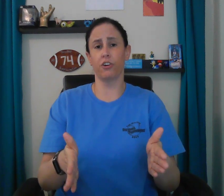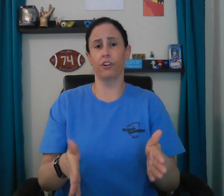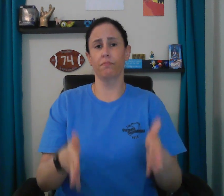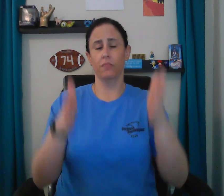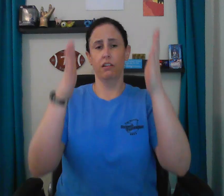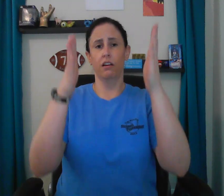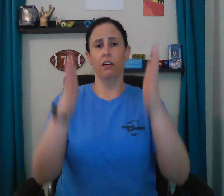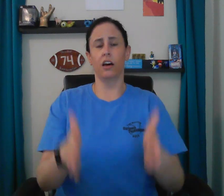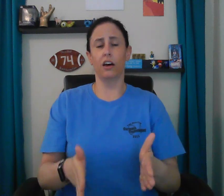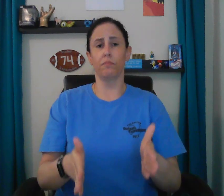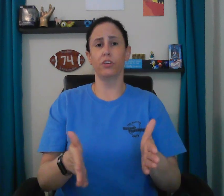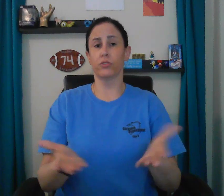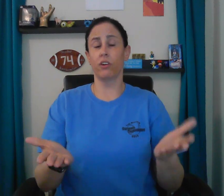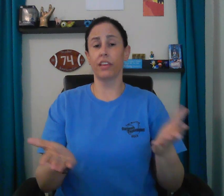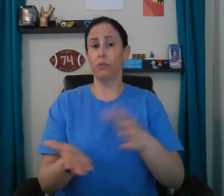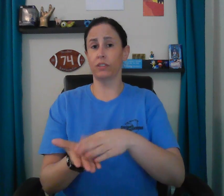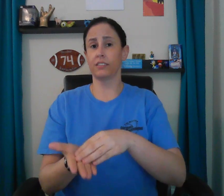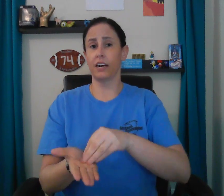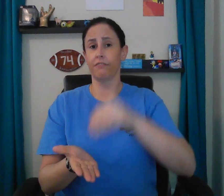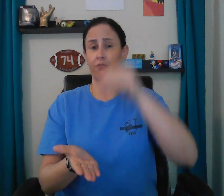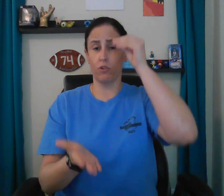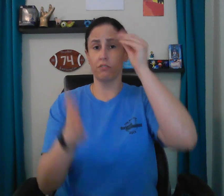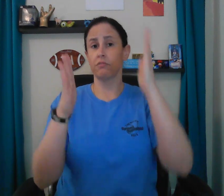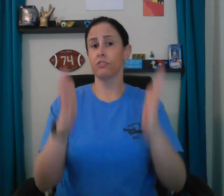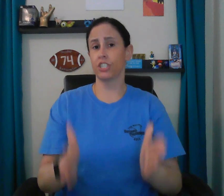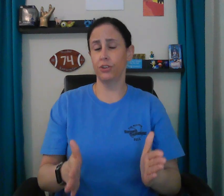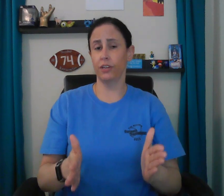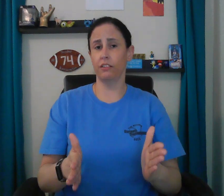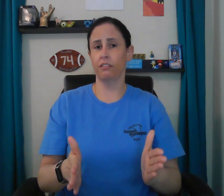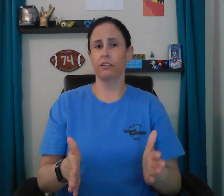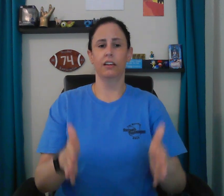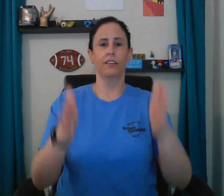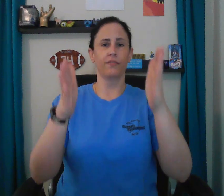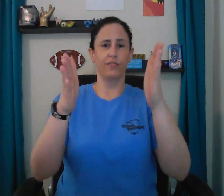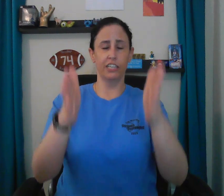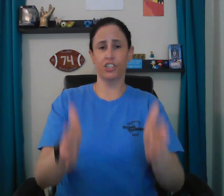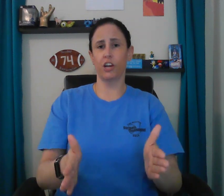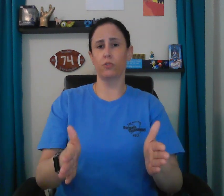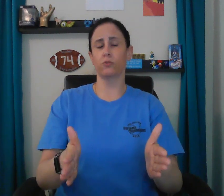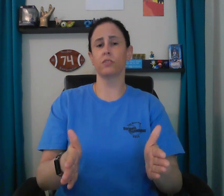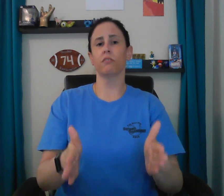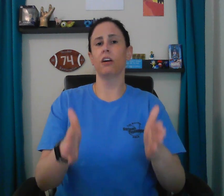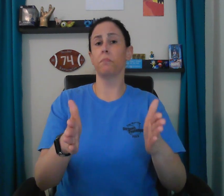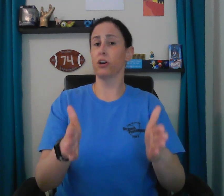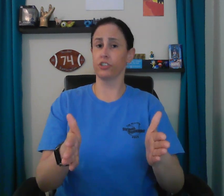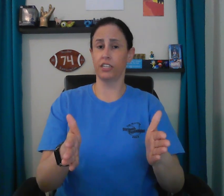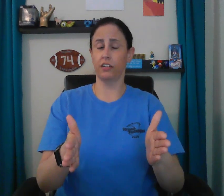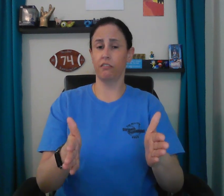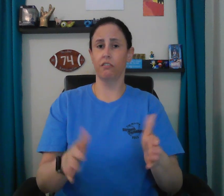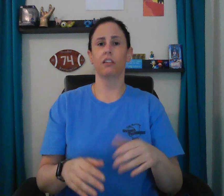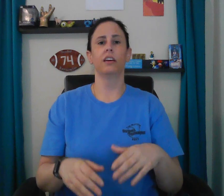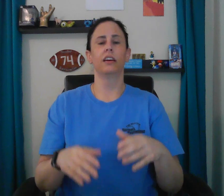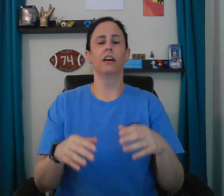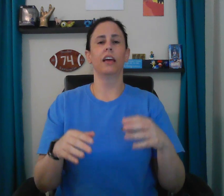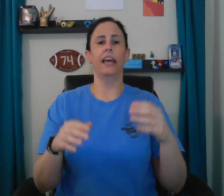marker. You saw that with the sign for student. This shows a person.